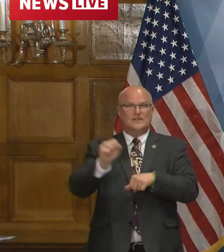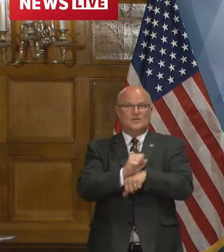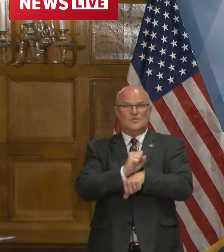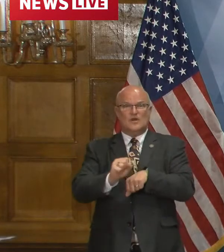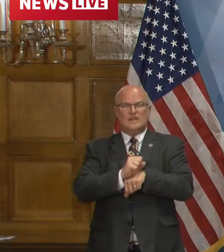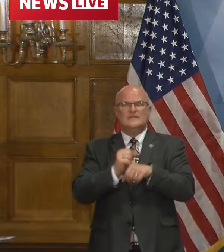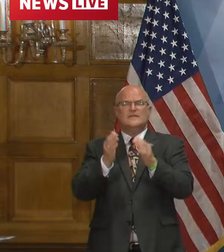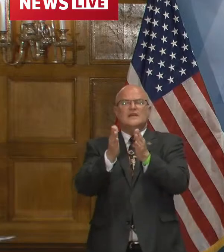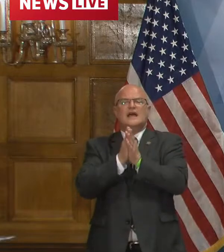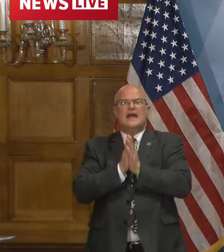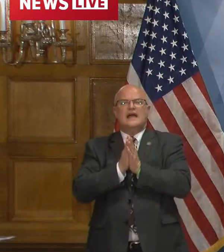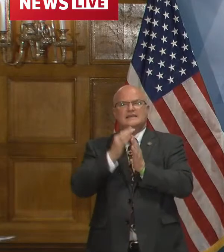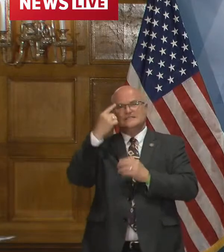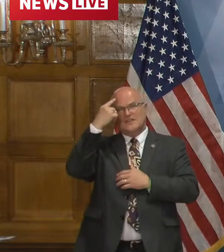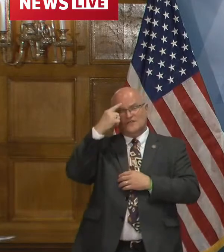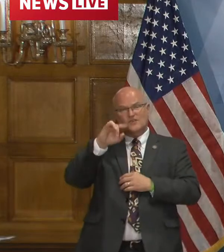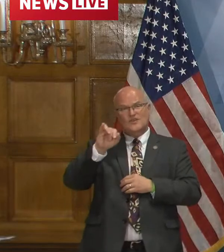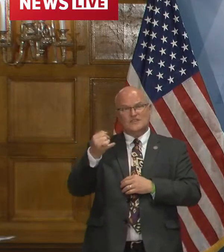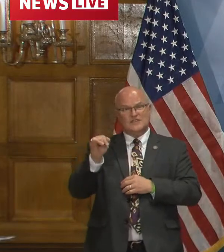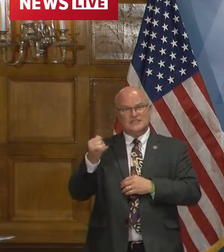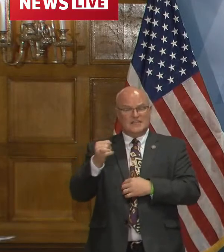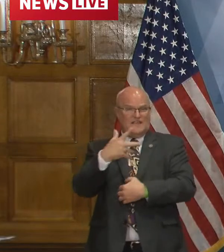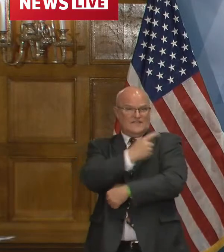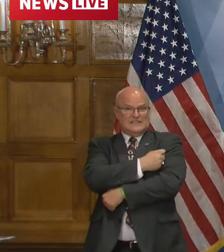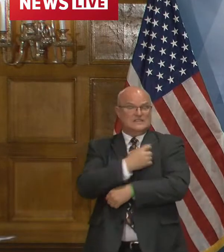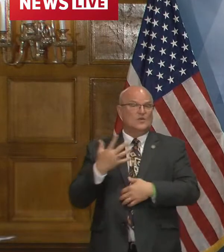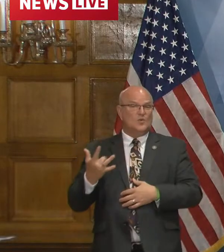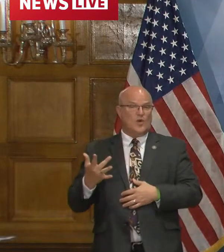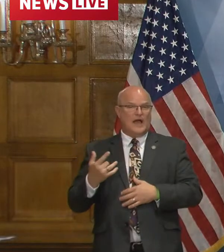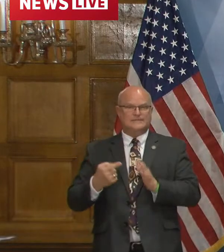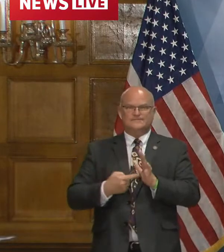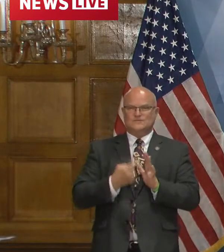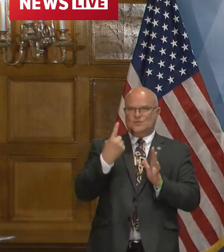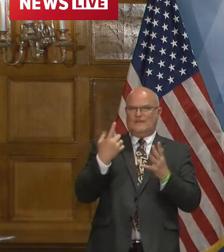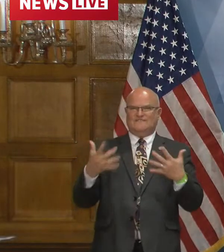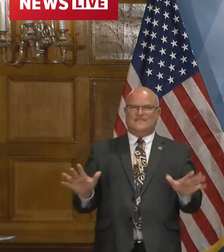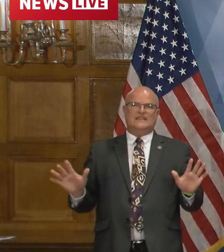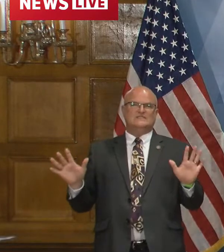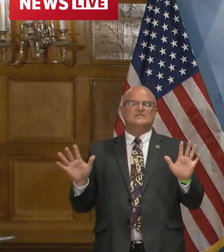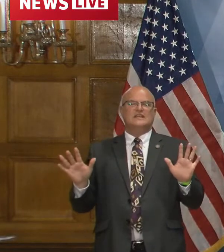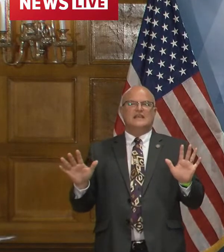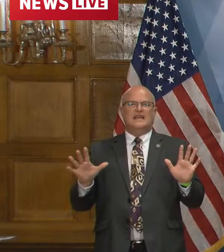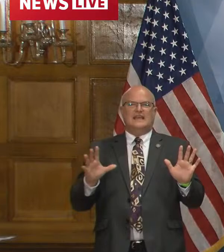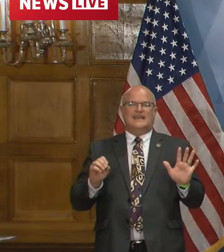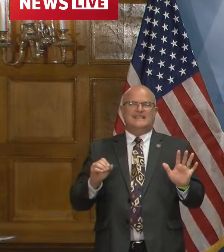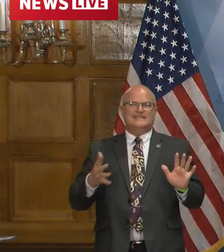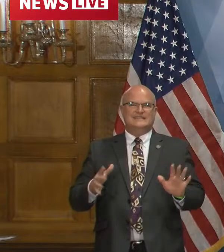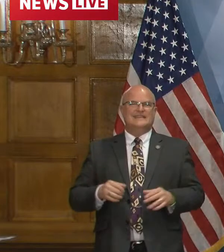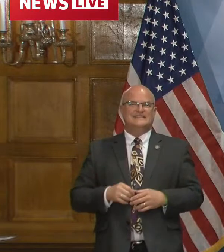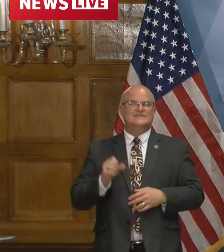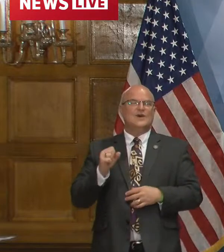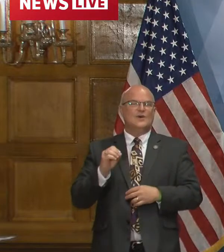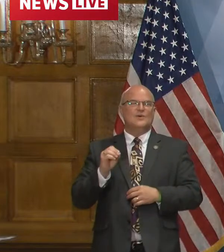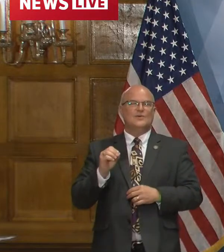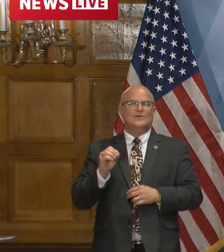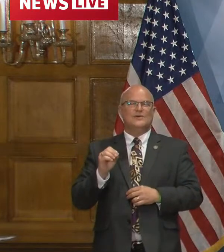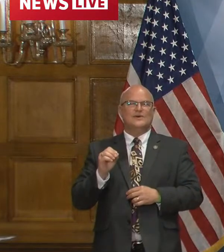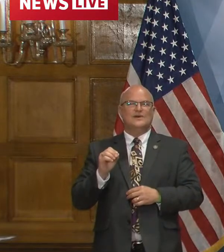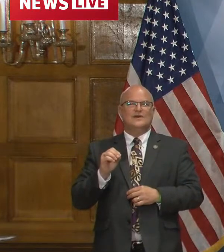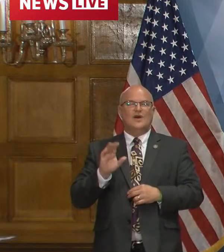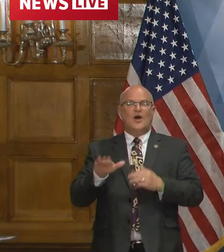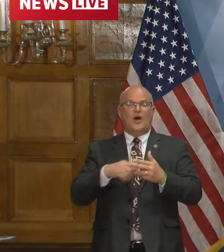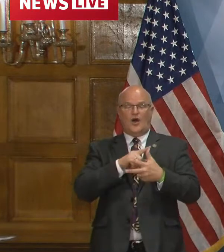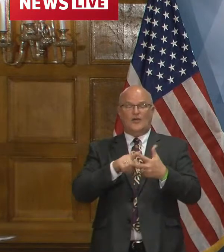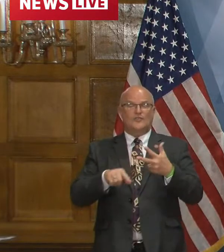they're asking for the Janssen vaccine because it is one shot, it is finished. And so